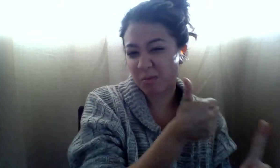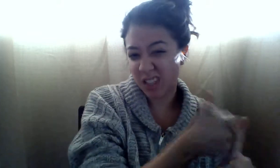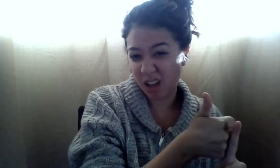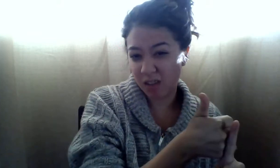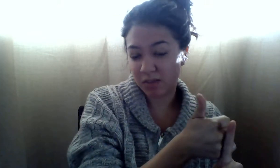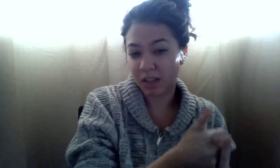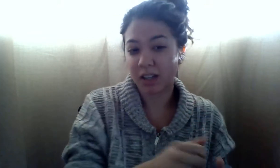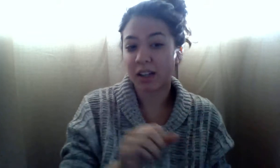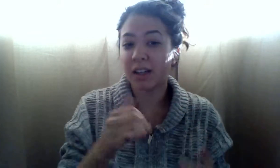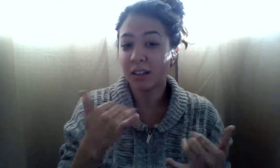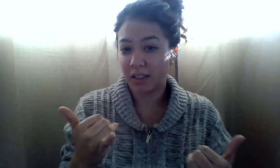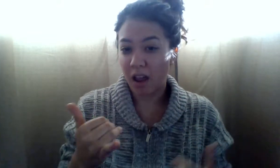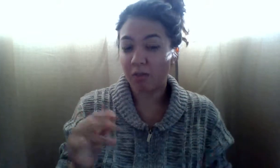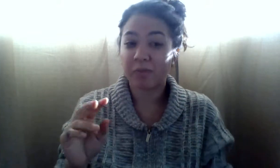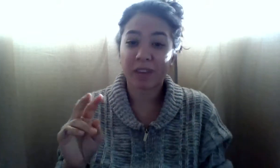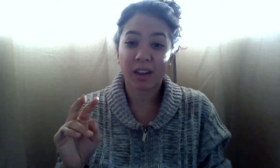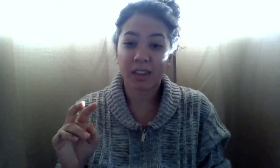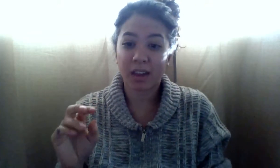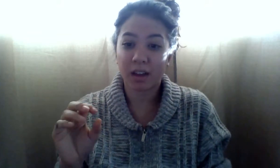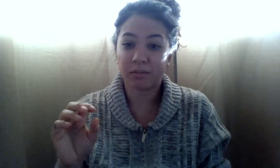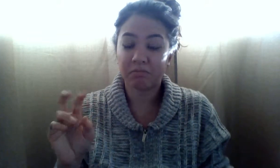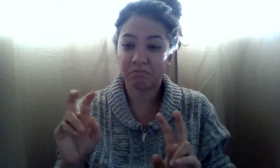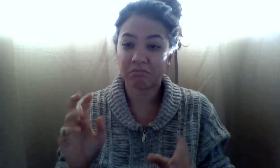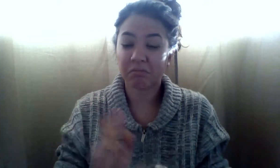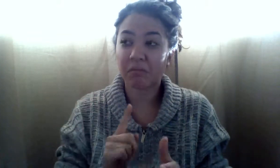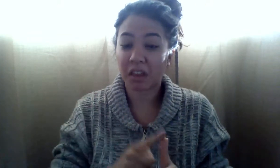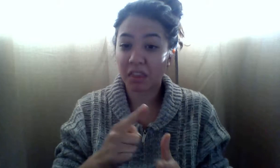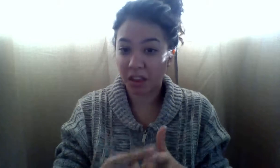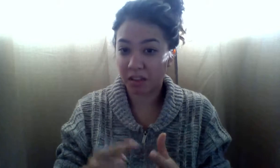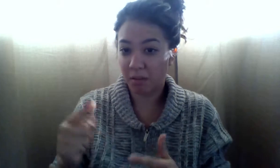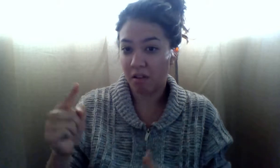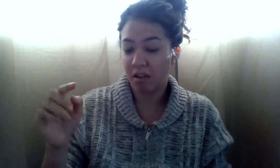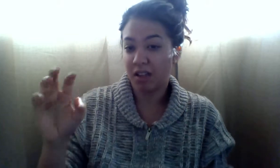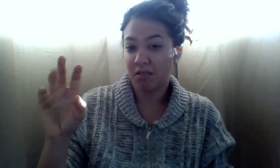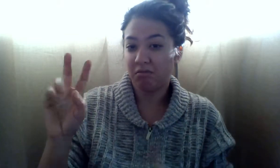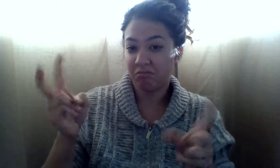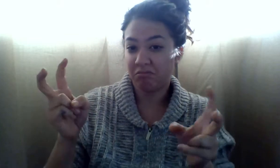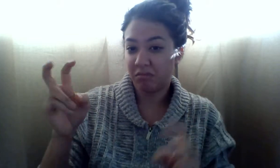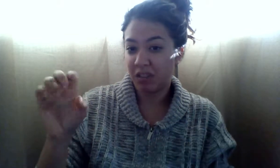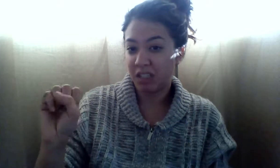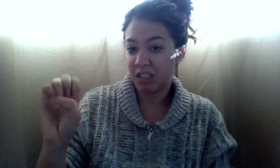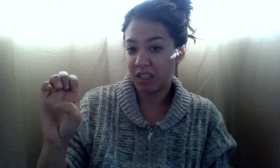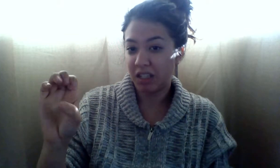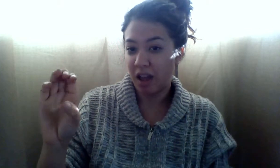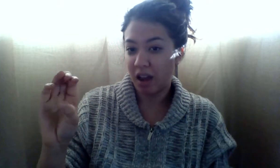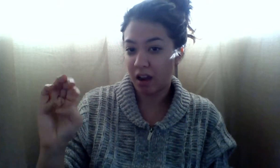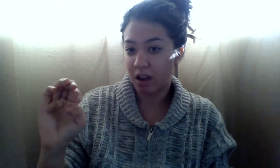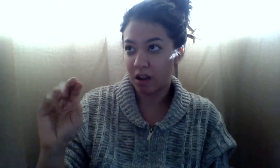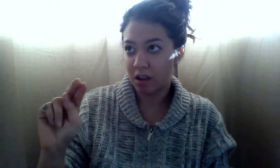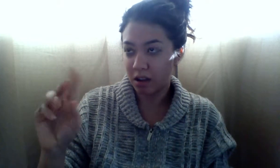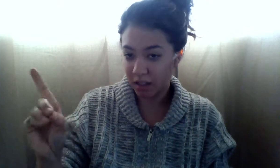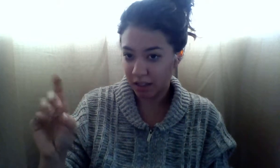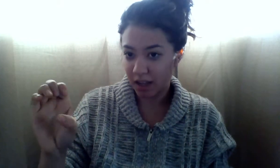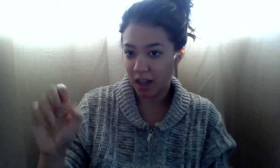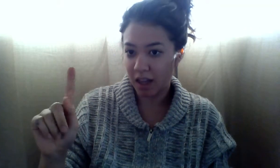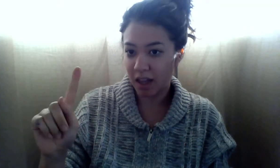checks. Now that depends again on the size of your corporation. If it's really huge and you're talking, several hundred or even thousands of people, obviously that's not practical.